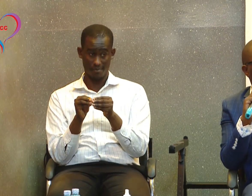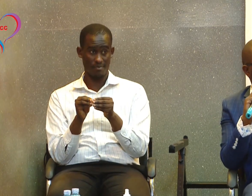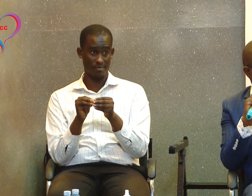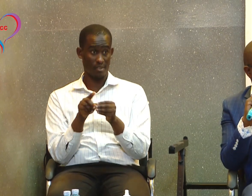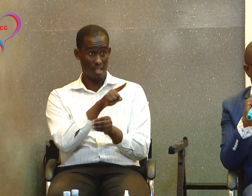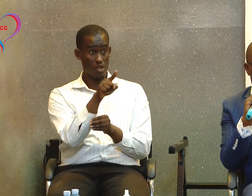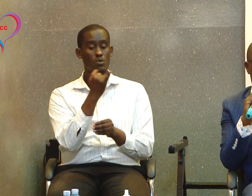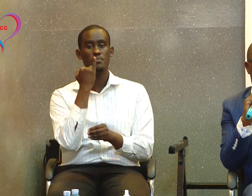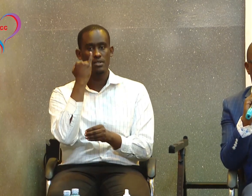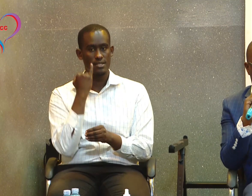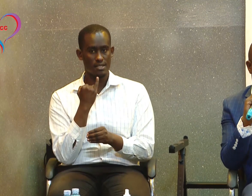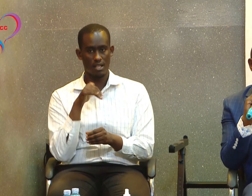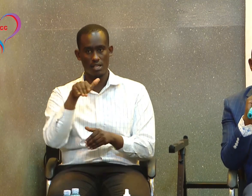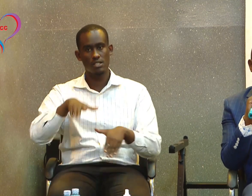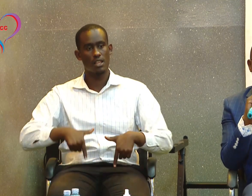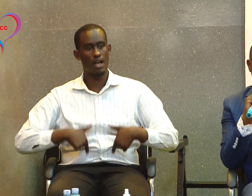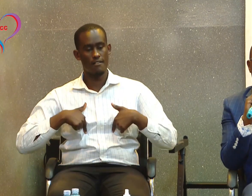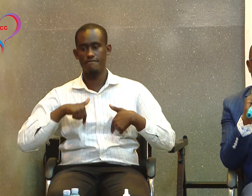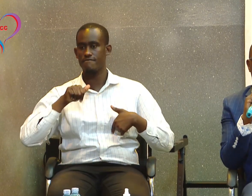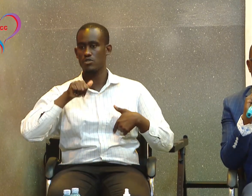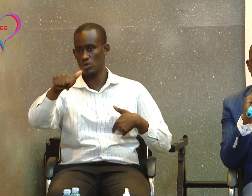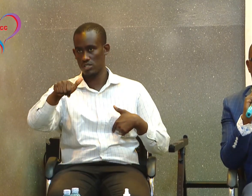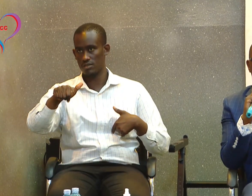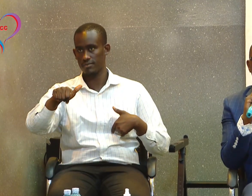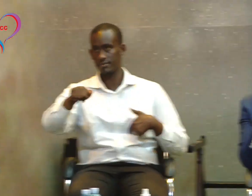want you to be serious with your life. We are